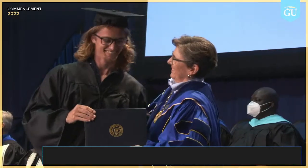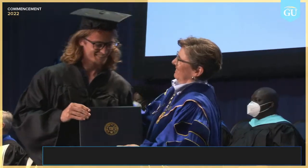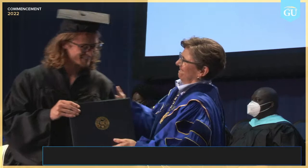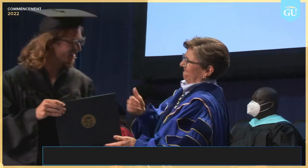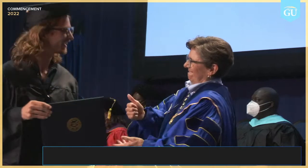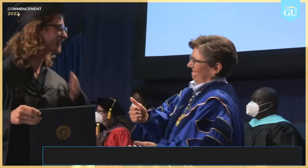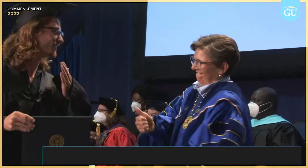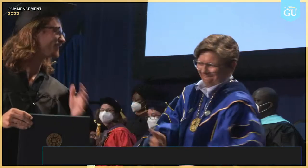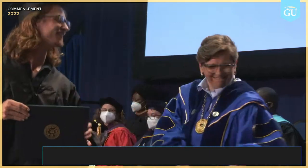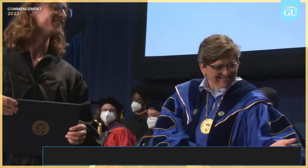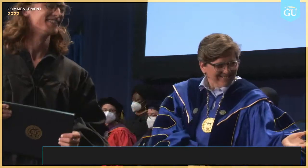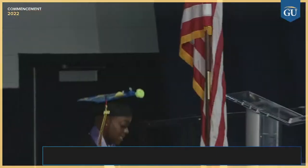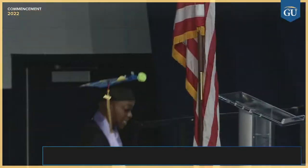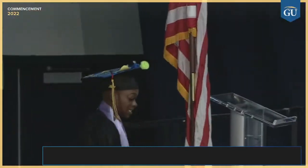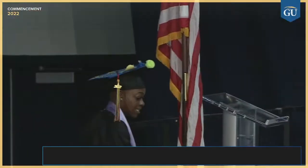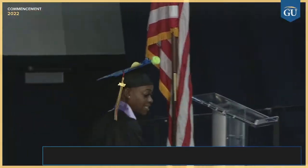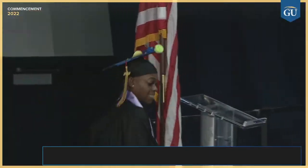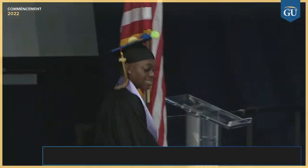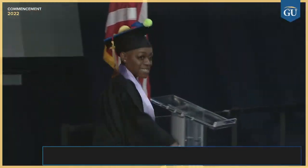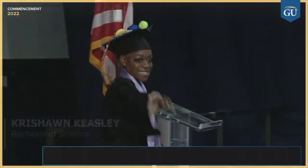Krishan Keasley, Bachelor of Science.